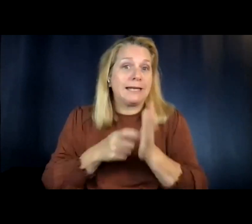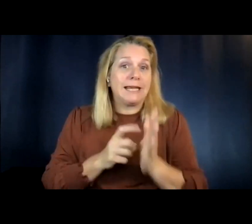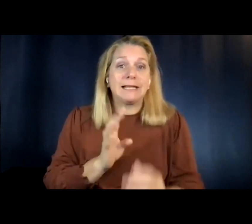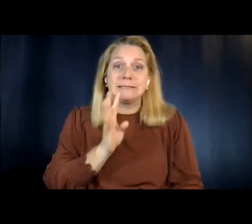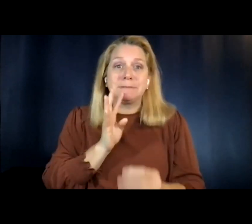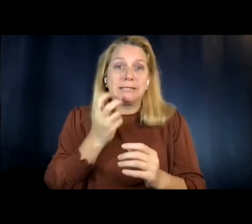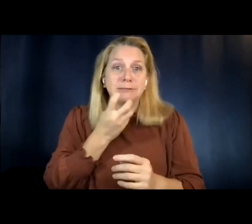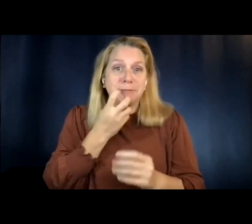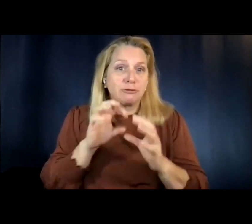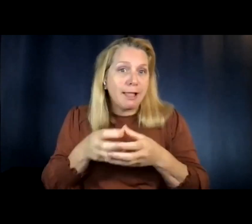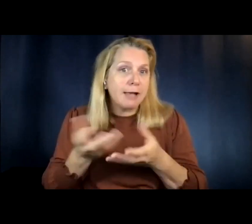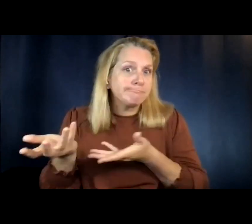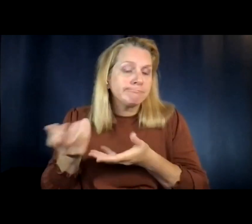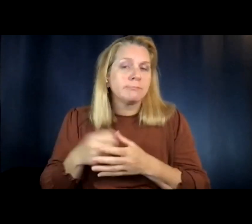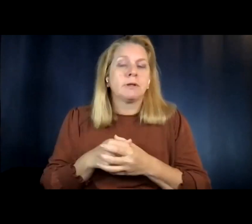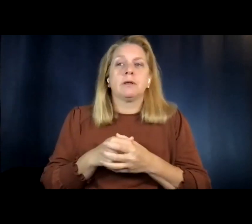how can you justify that